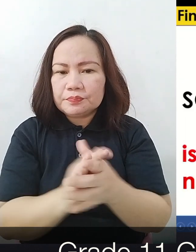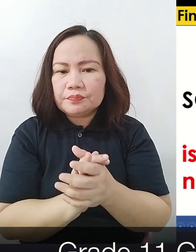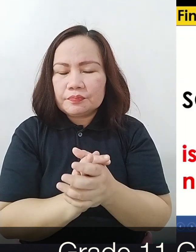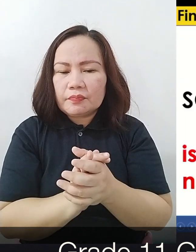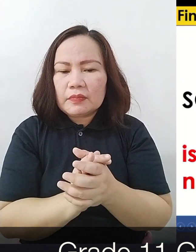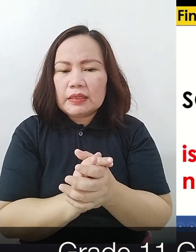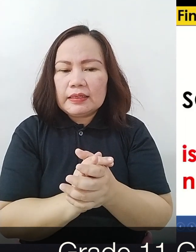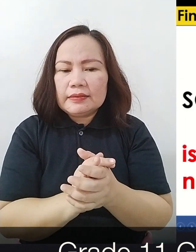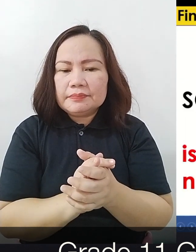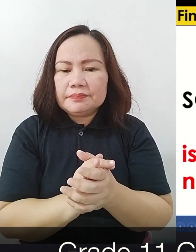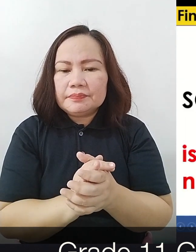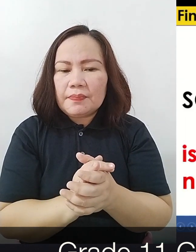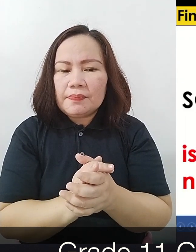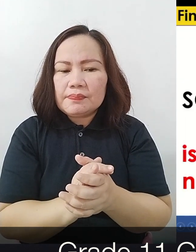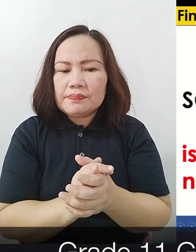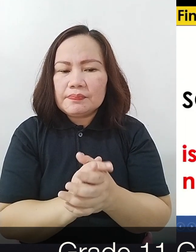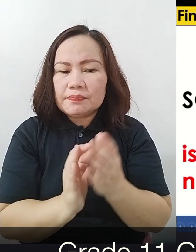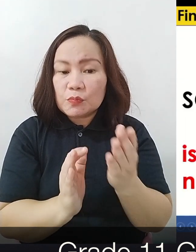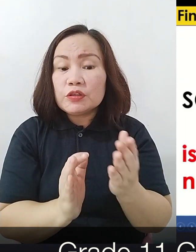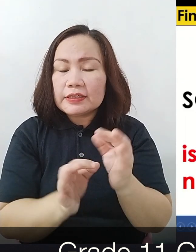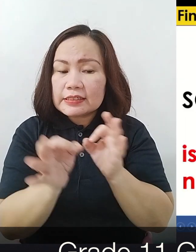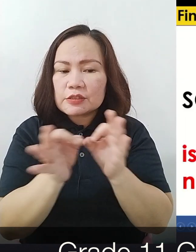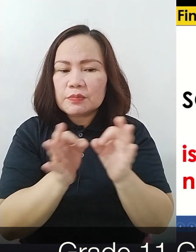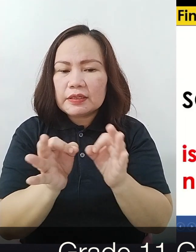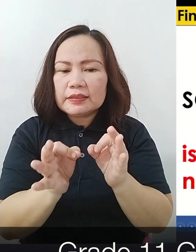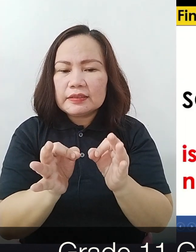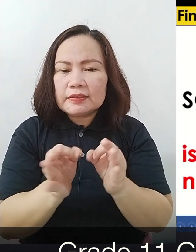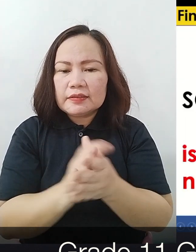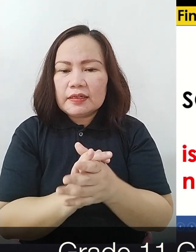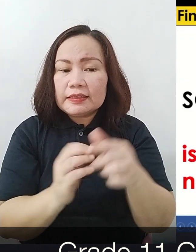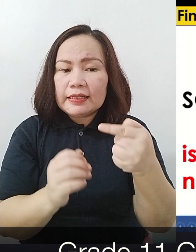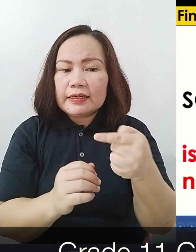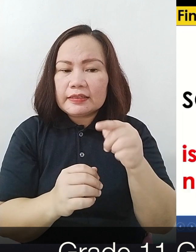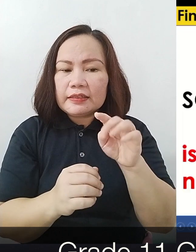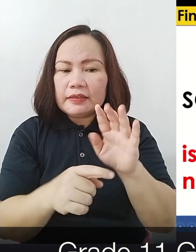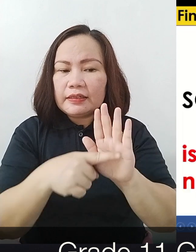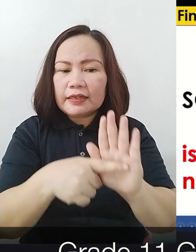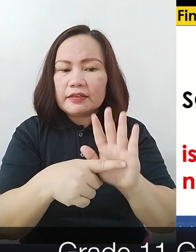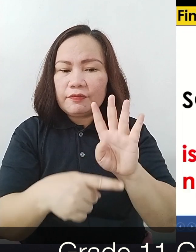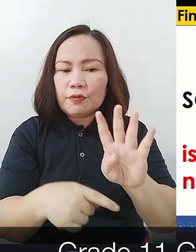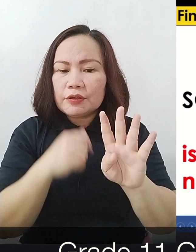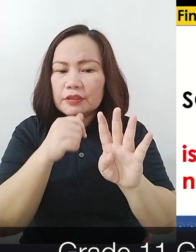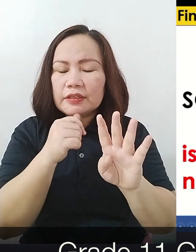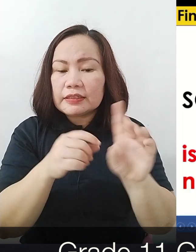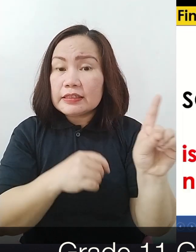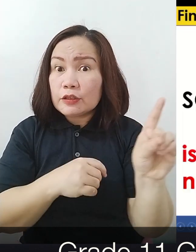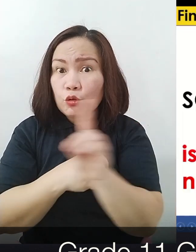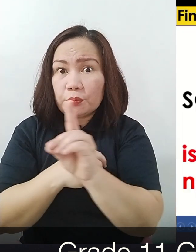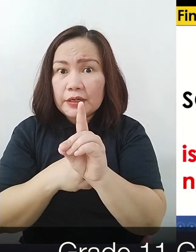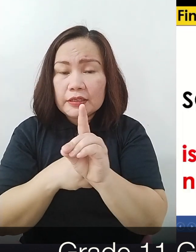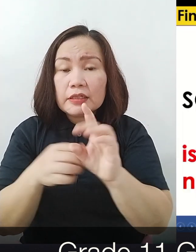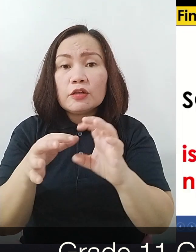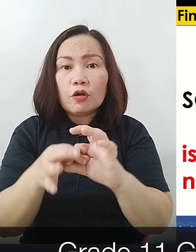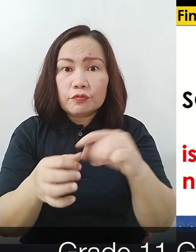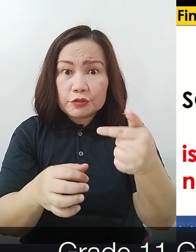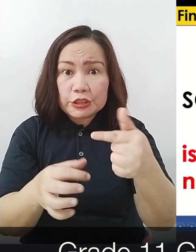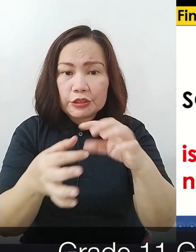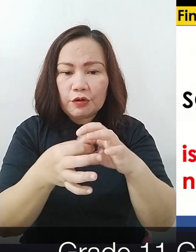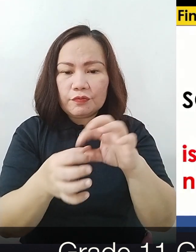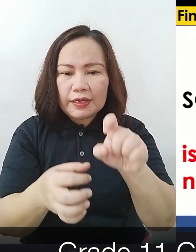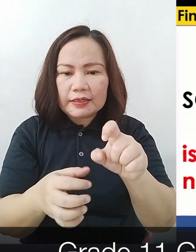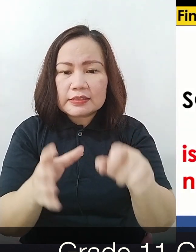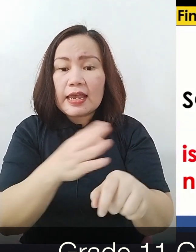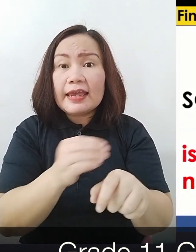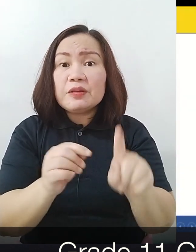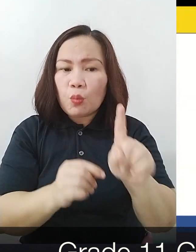x and 1 is not in the domain of r of x. Okay, so hindi sila pwedeng